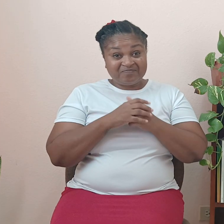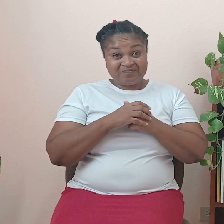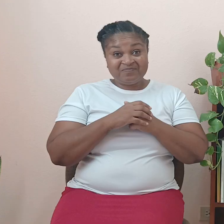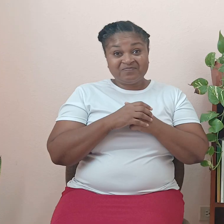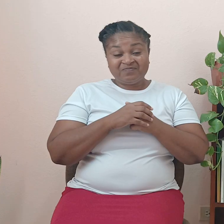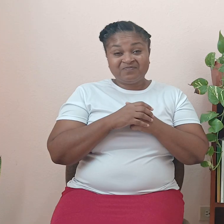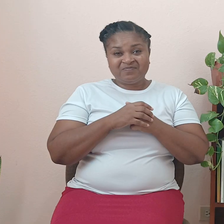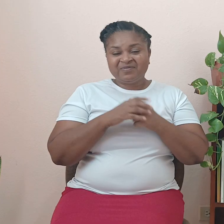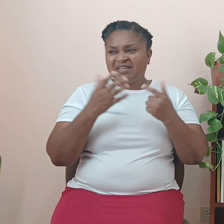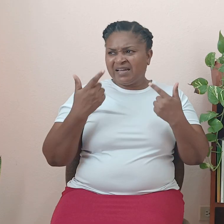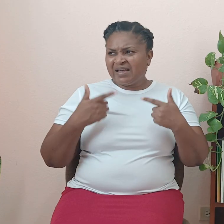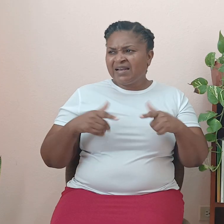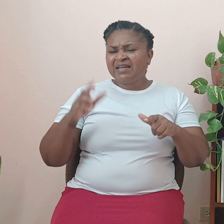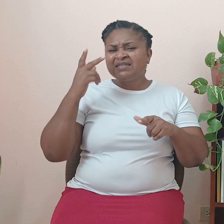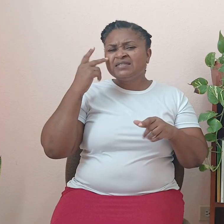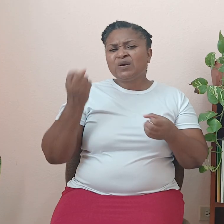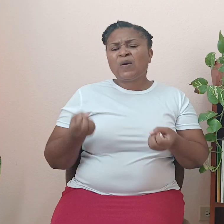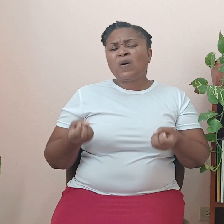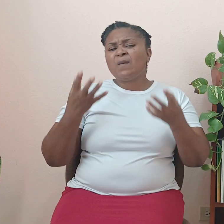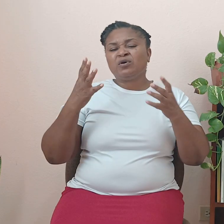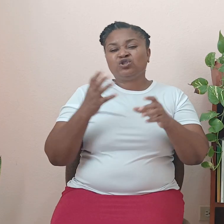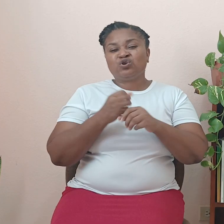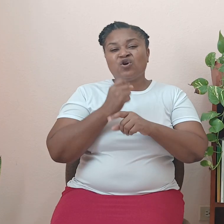Let us see how many you got right.